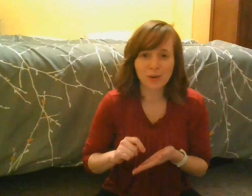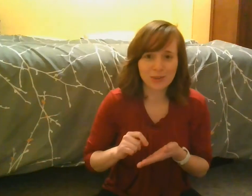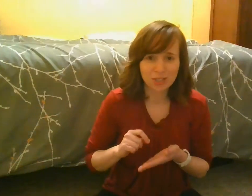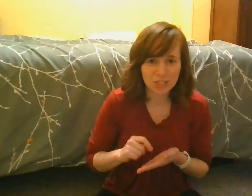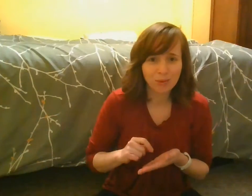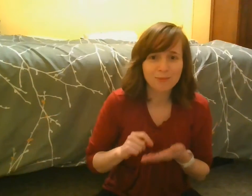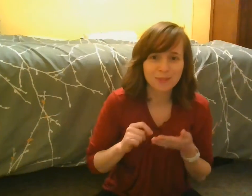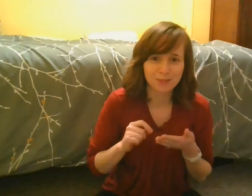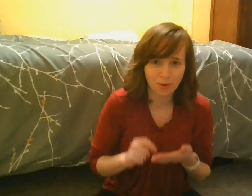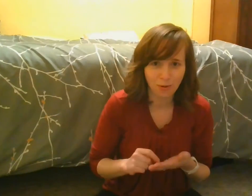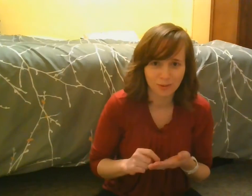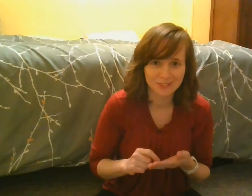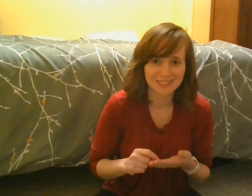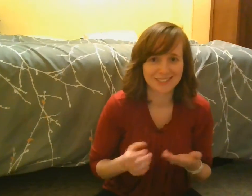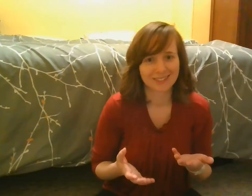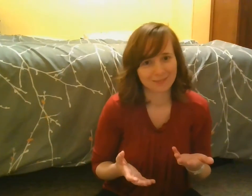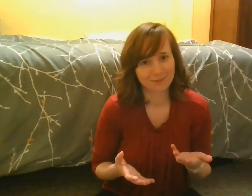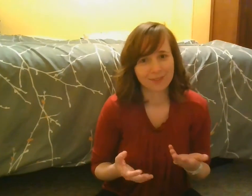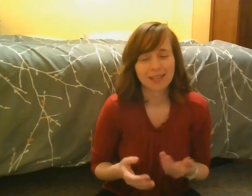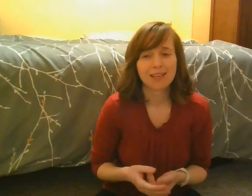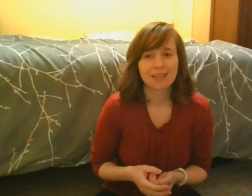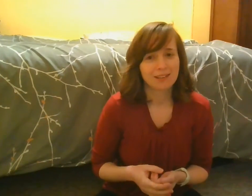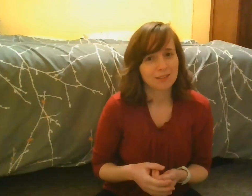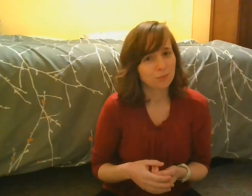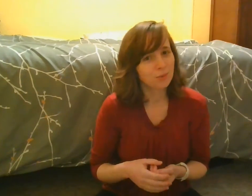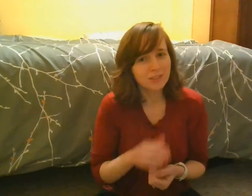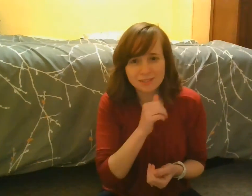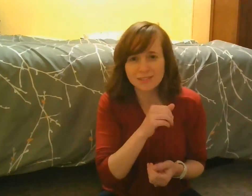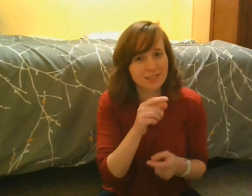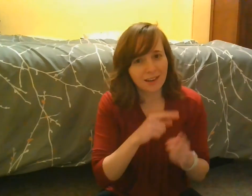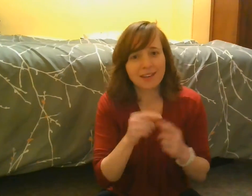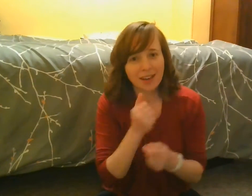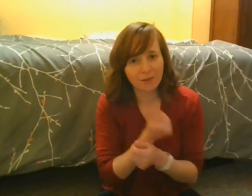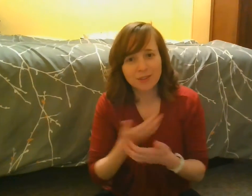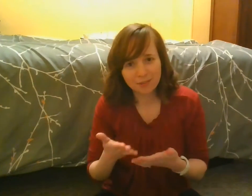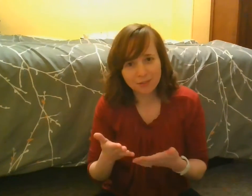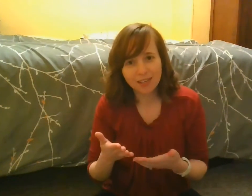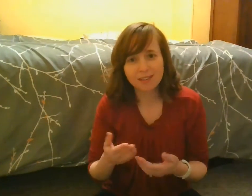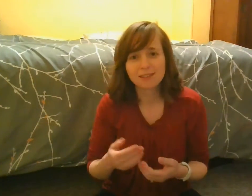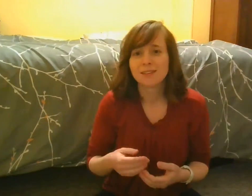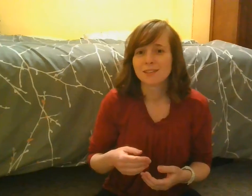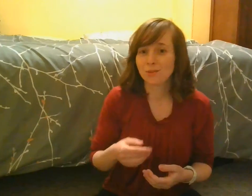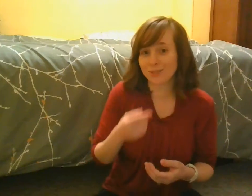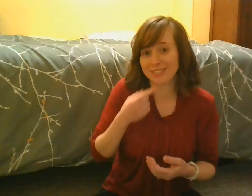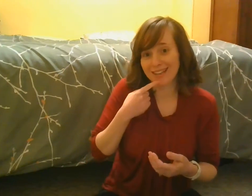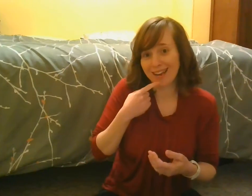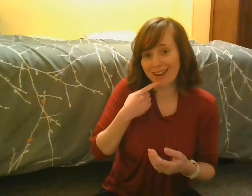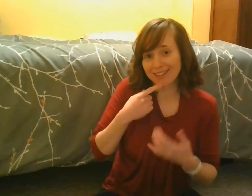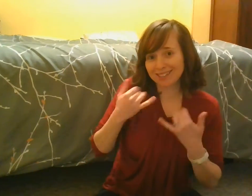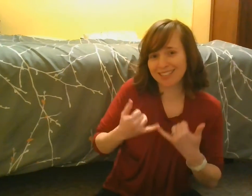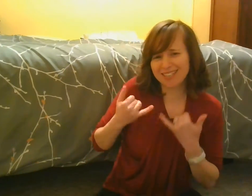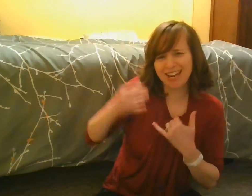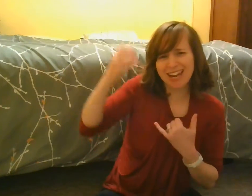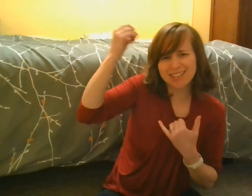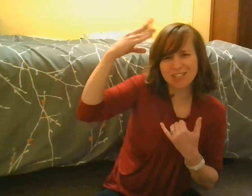in the shower feels cold. You wouldn't sign everything for that. You would say, today the